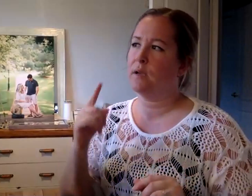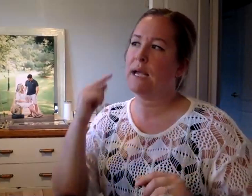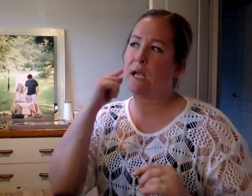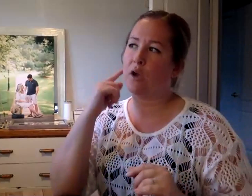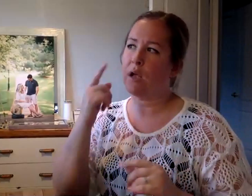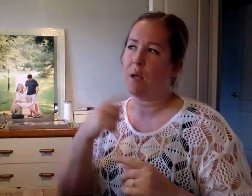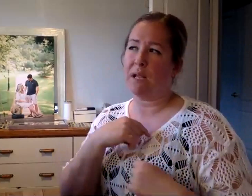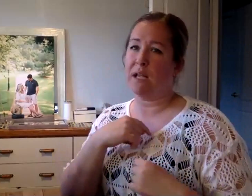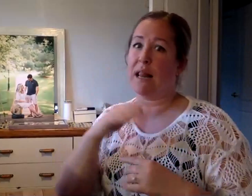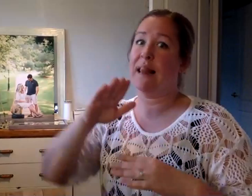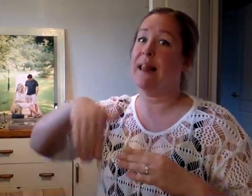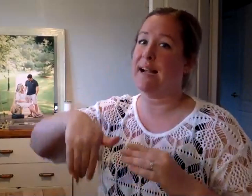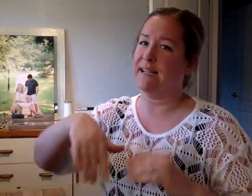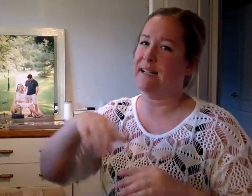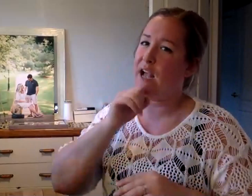I